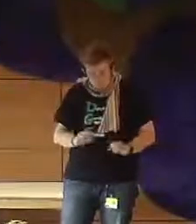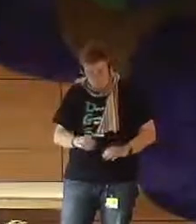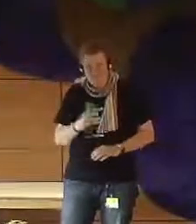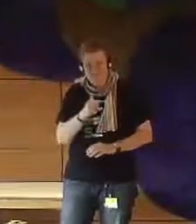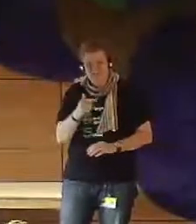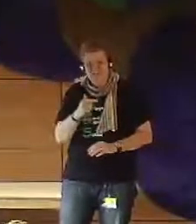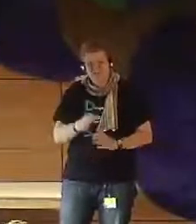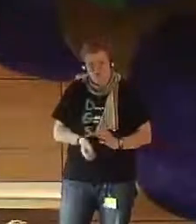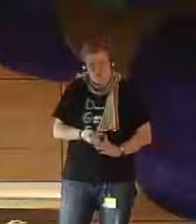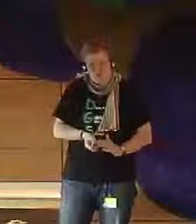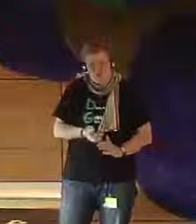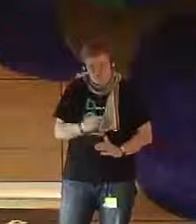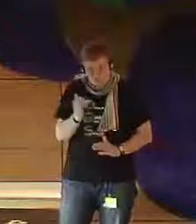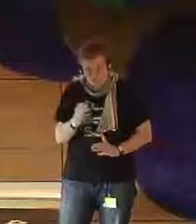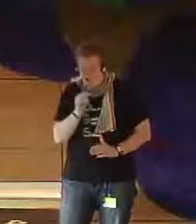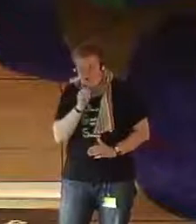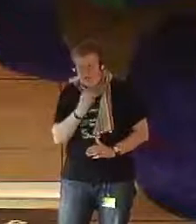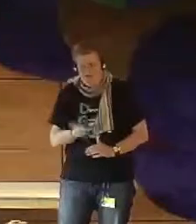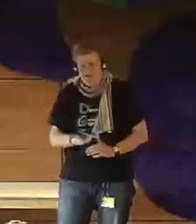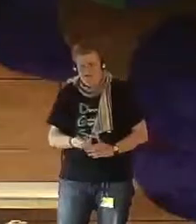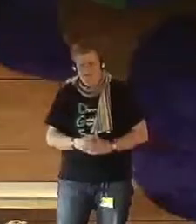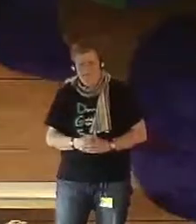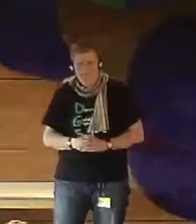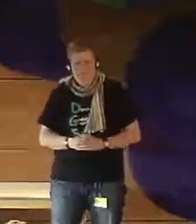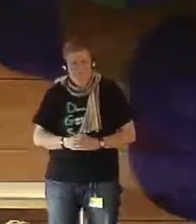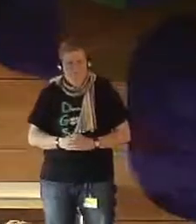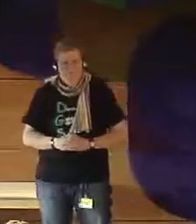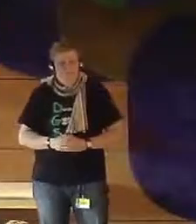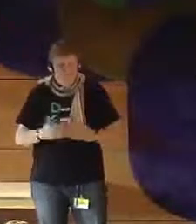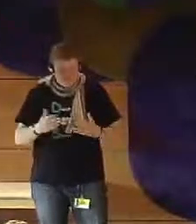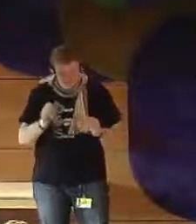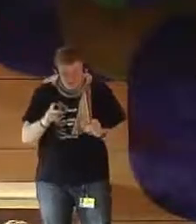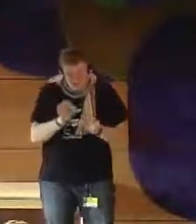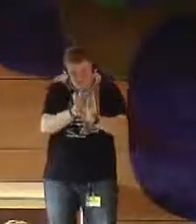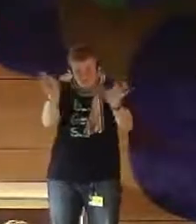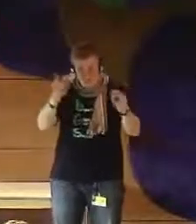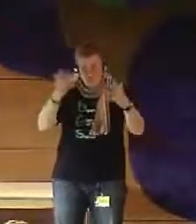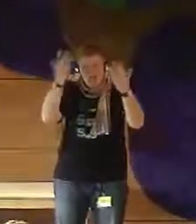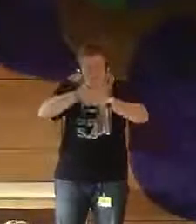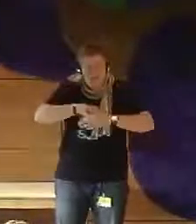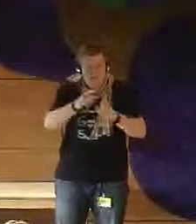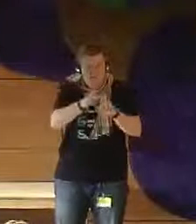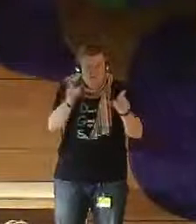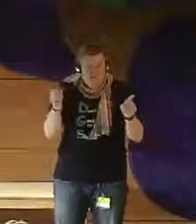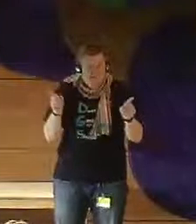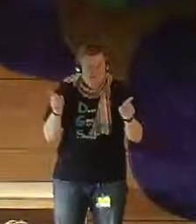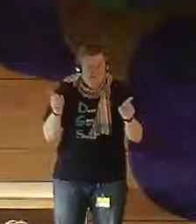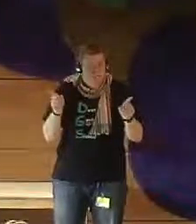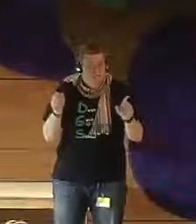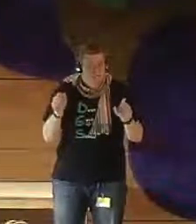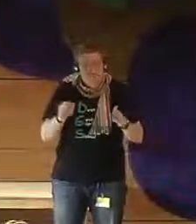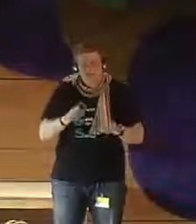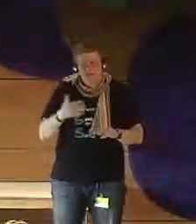Is everyone happy with that? Is people confused? If you're not confused, you probably don't understand it, because actually it is highly